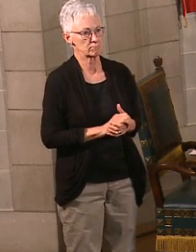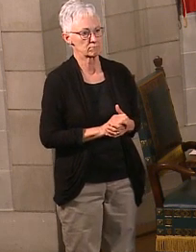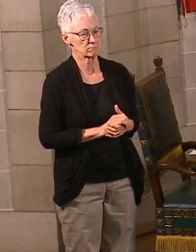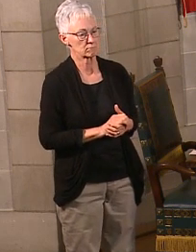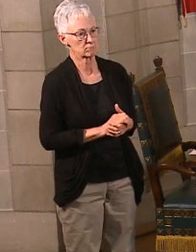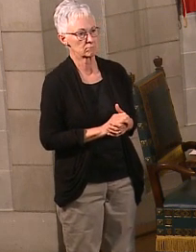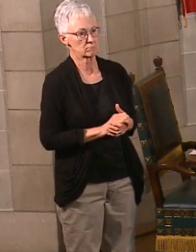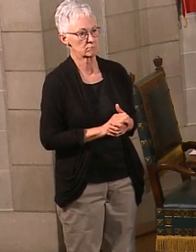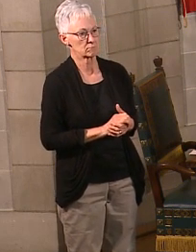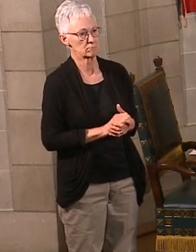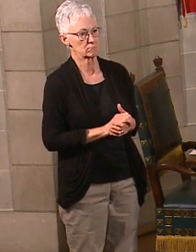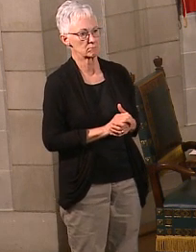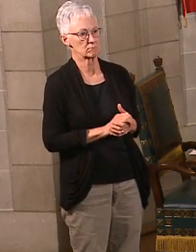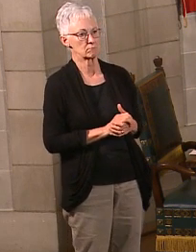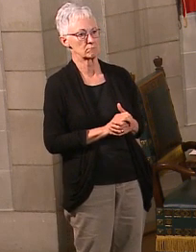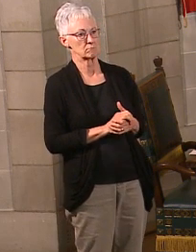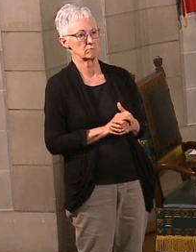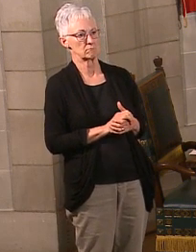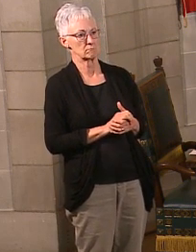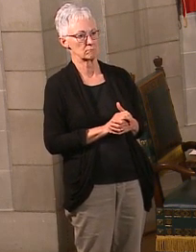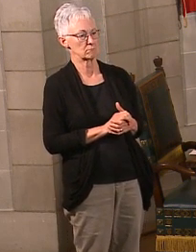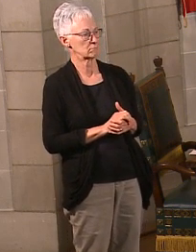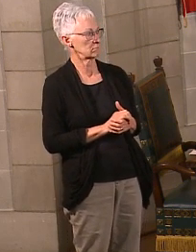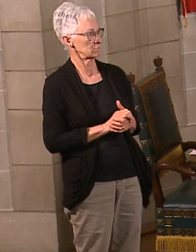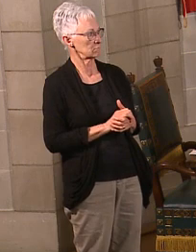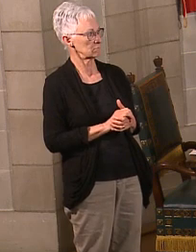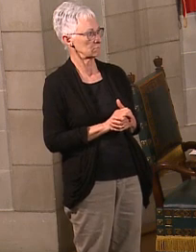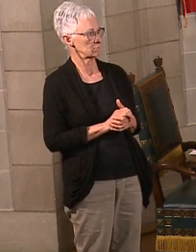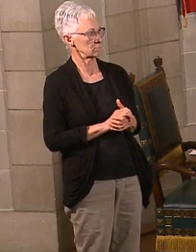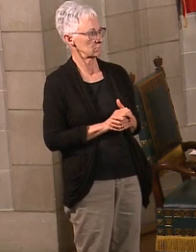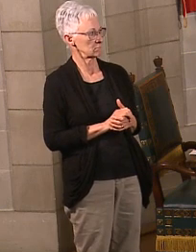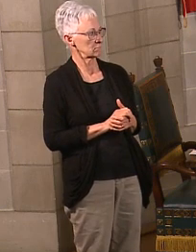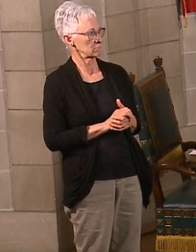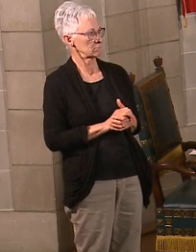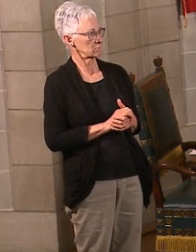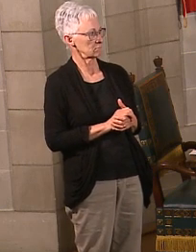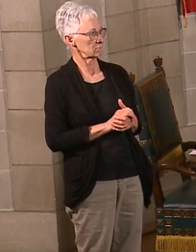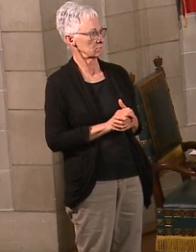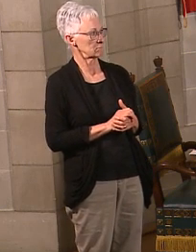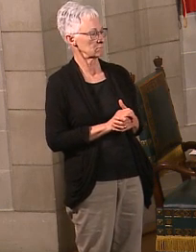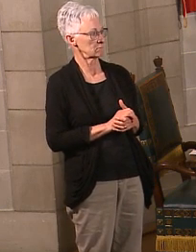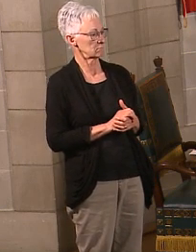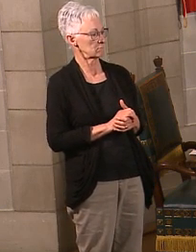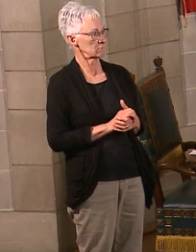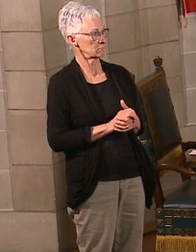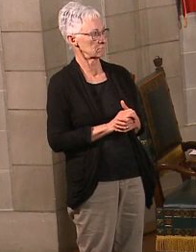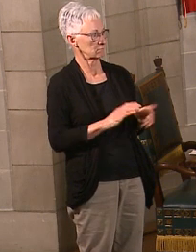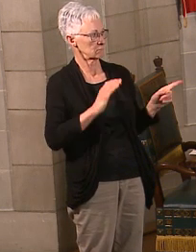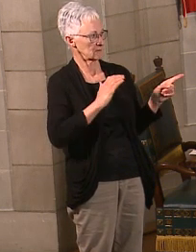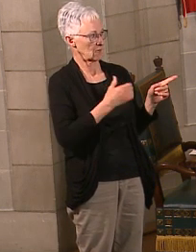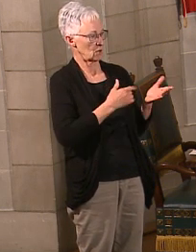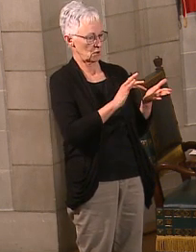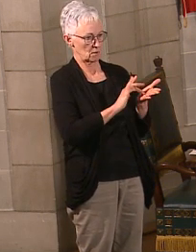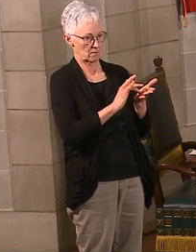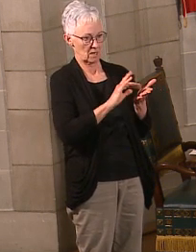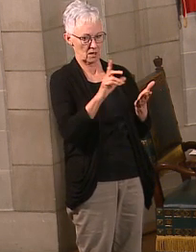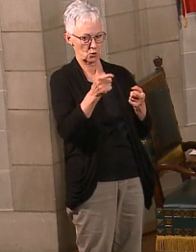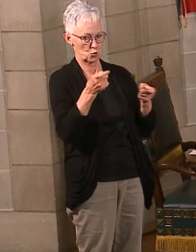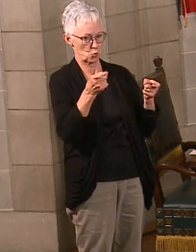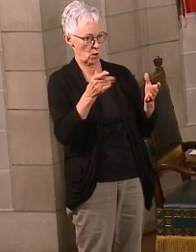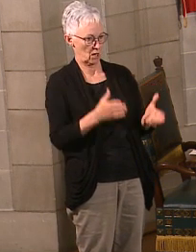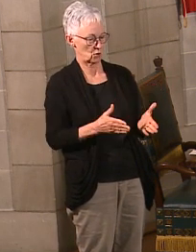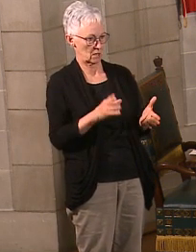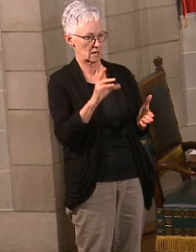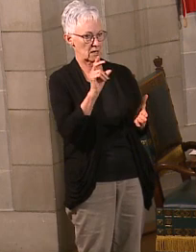many inmates did you test? How many staff people did you test? So in this case, our medical director, Dr. Deal, reached out to